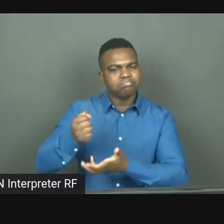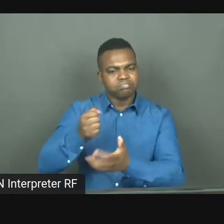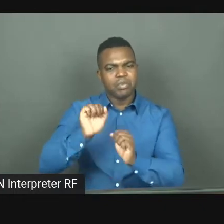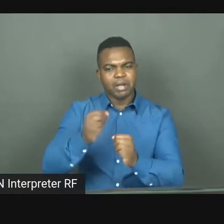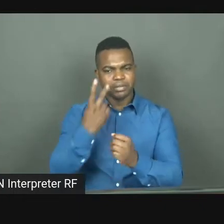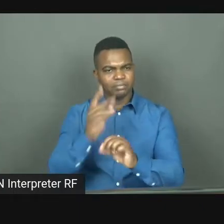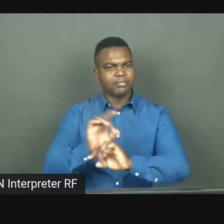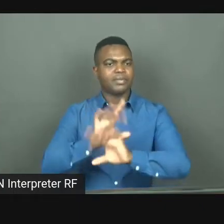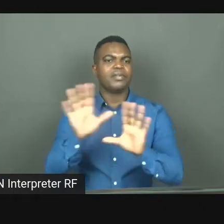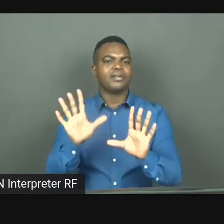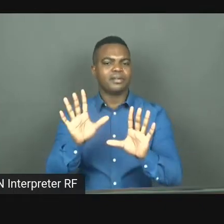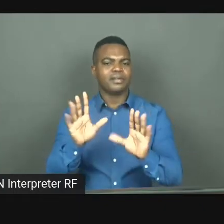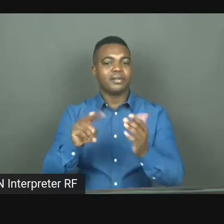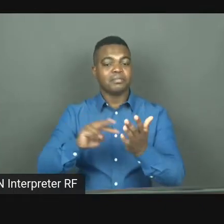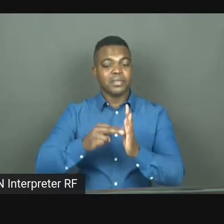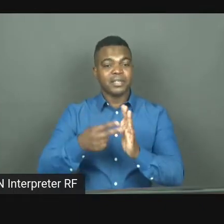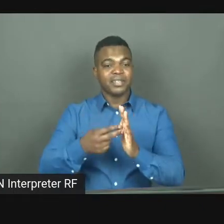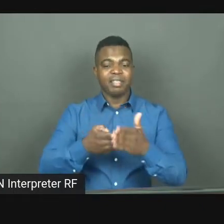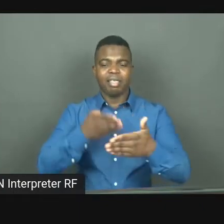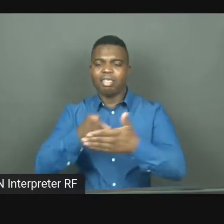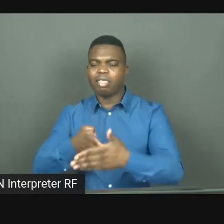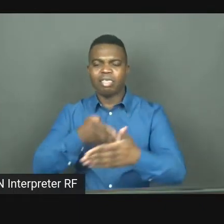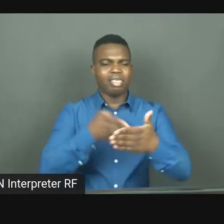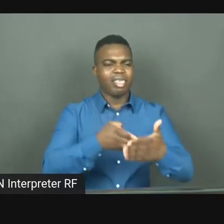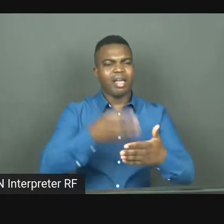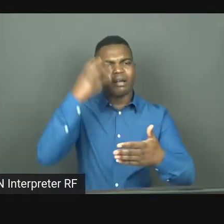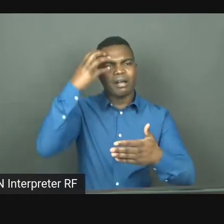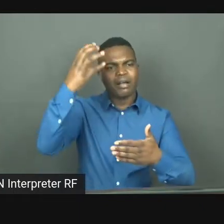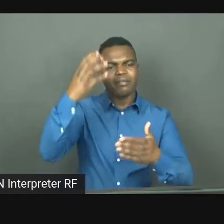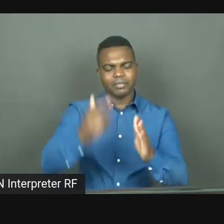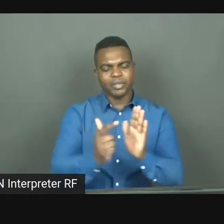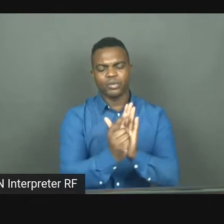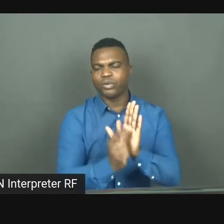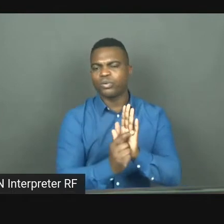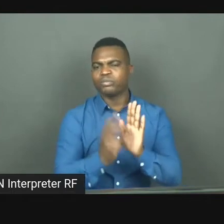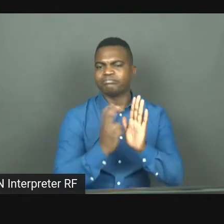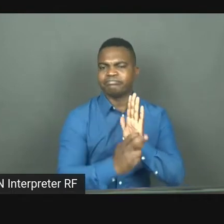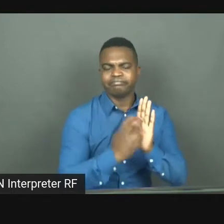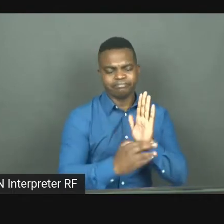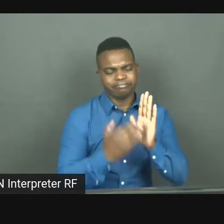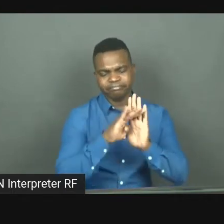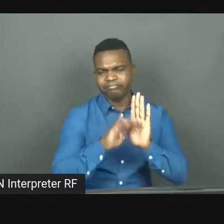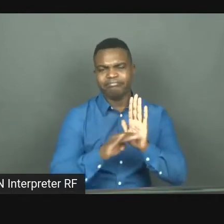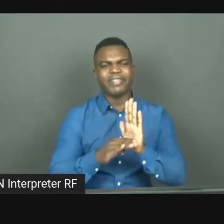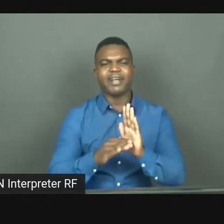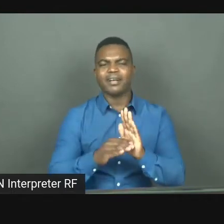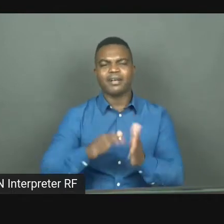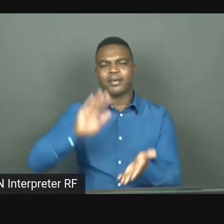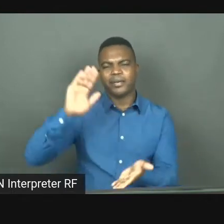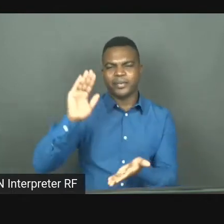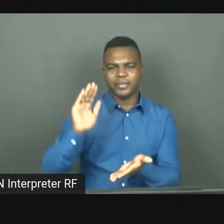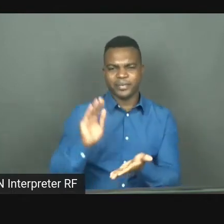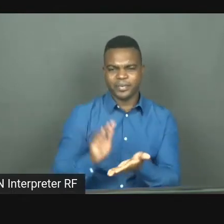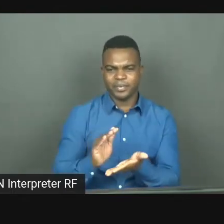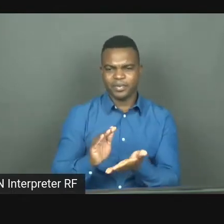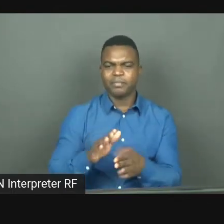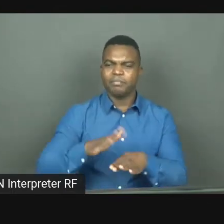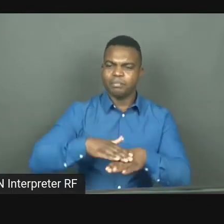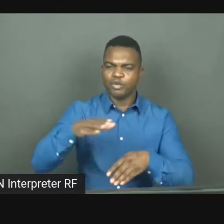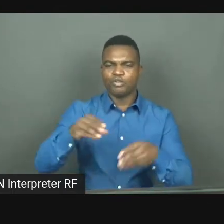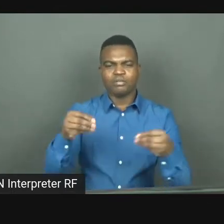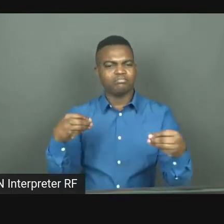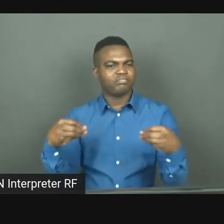panel that set down by in the UK called High Level Panel on Cash. This was